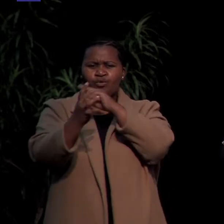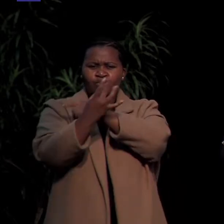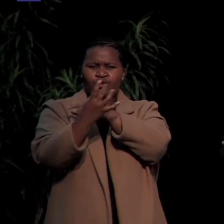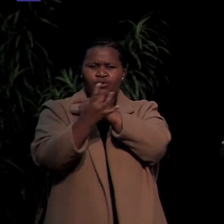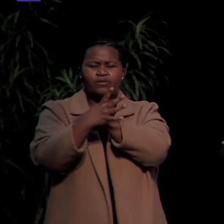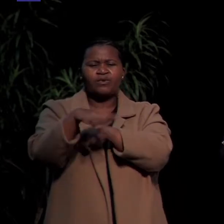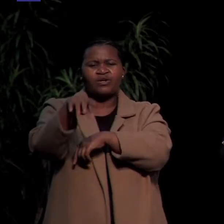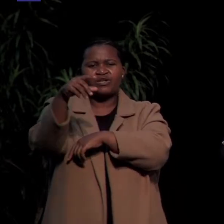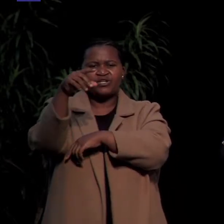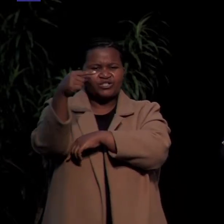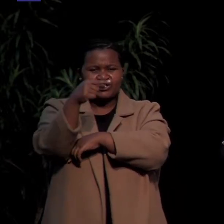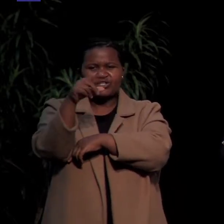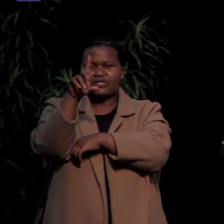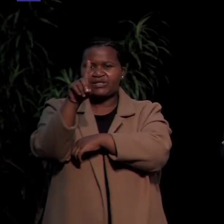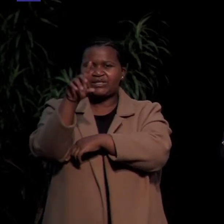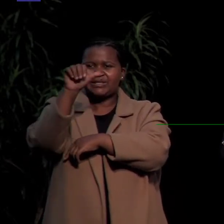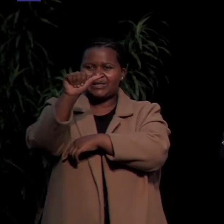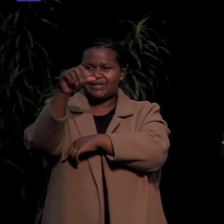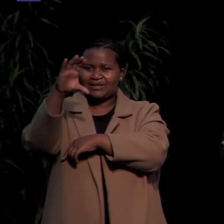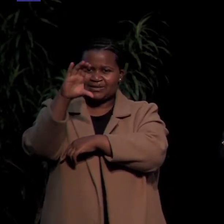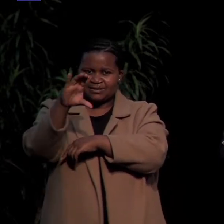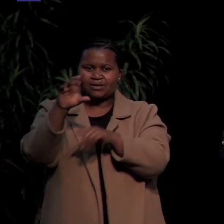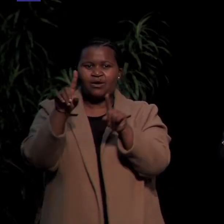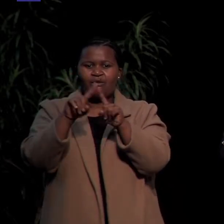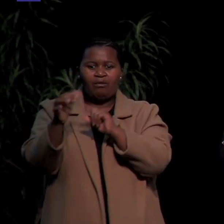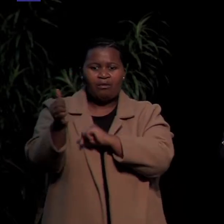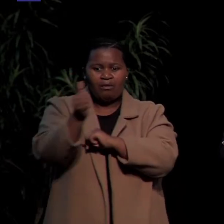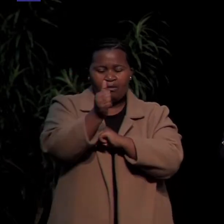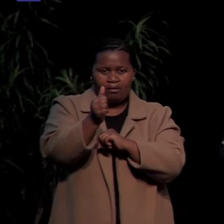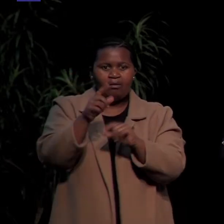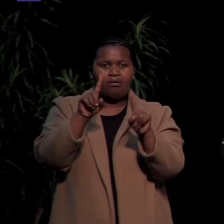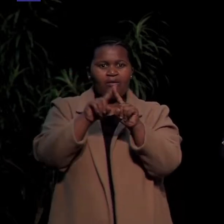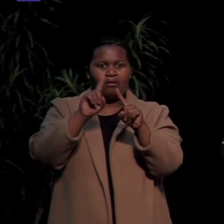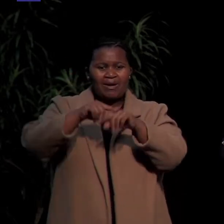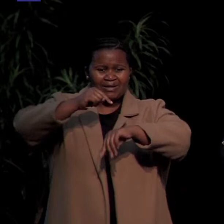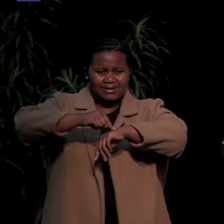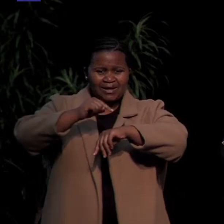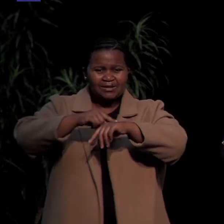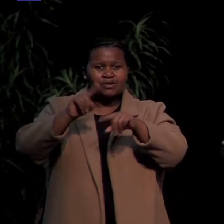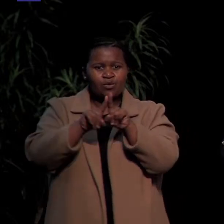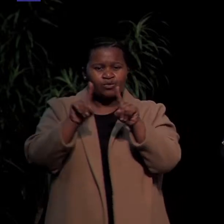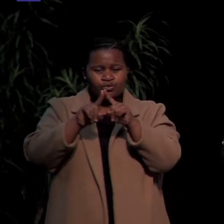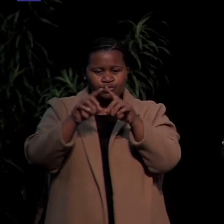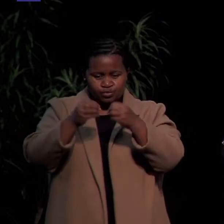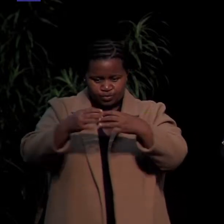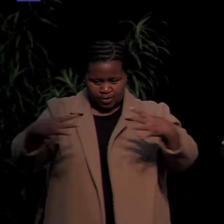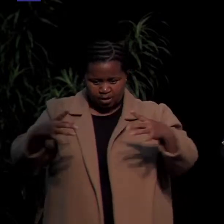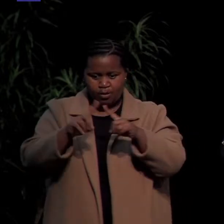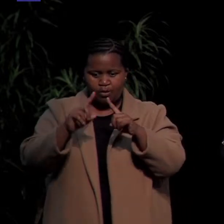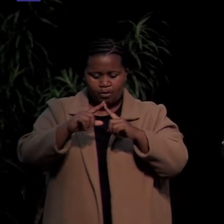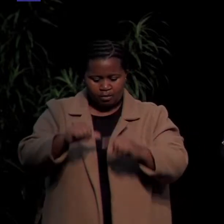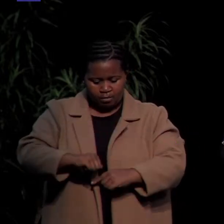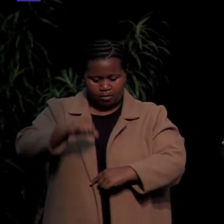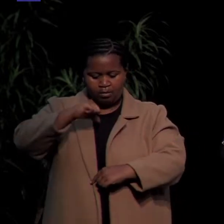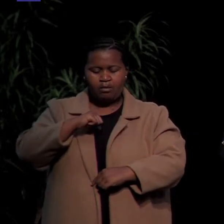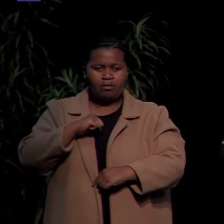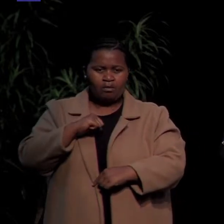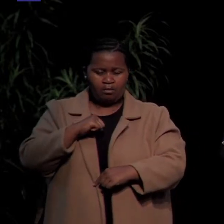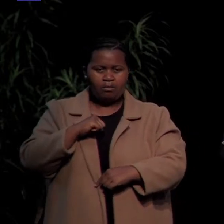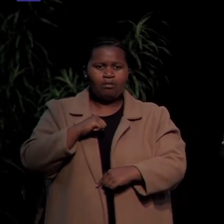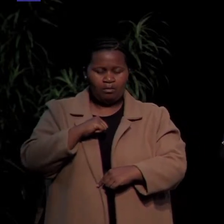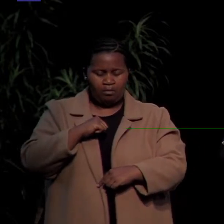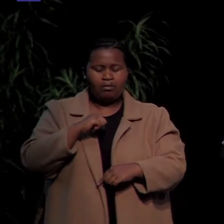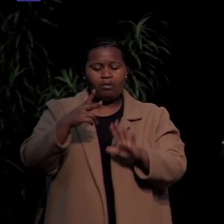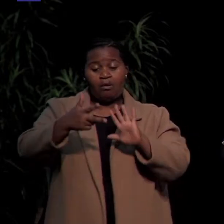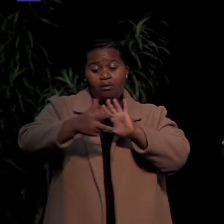GDAC. The appointment was done in accordance with timeframes for rollover and we are confident that the rollover will